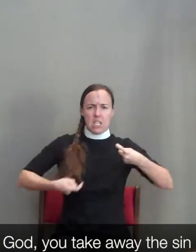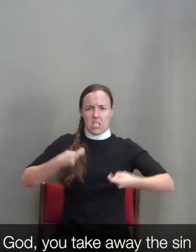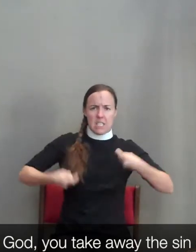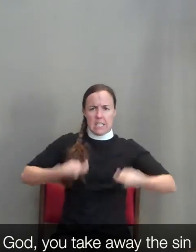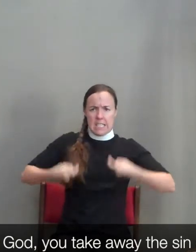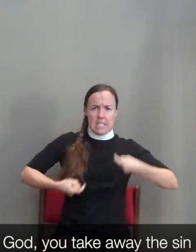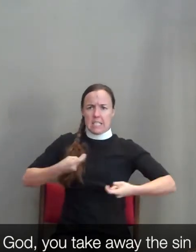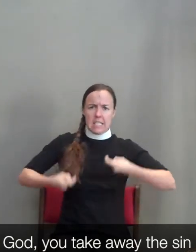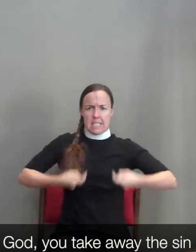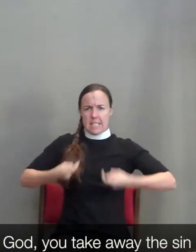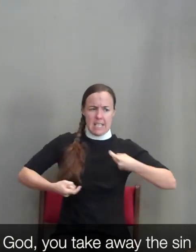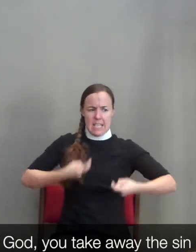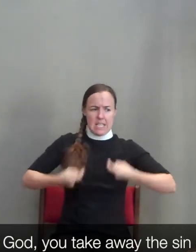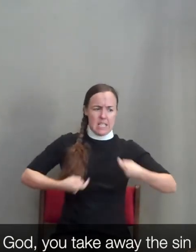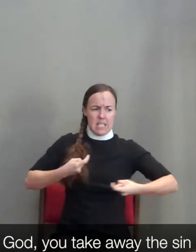fingers, sin,